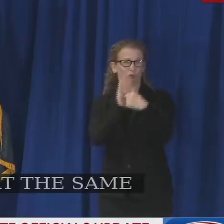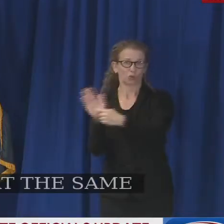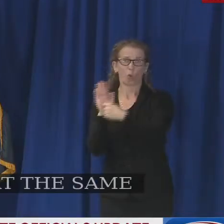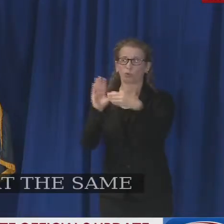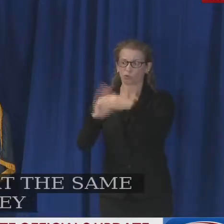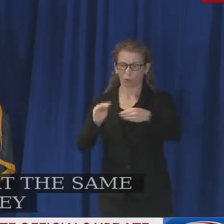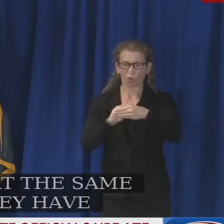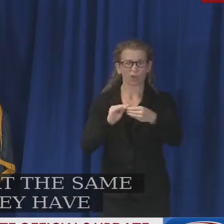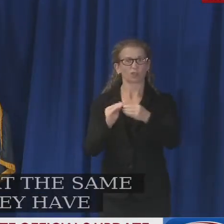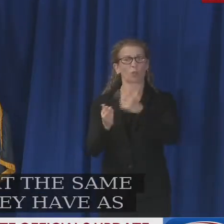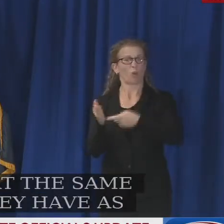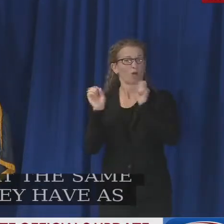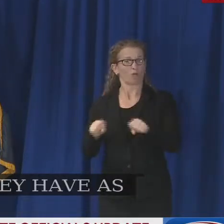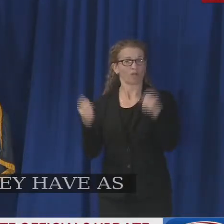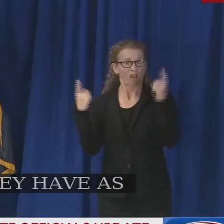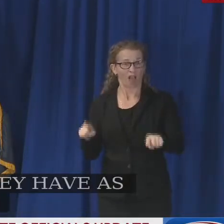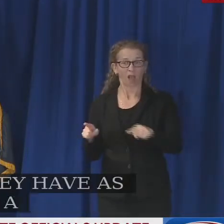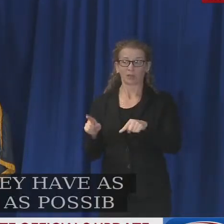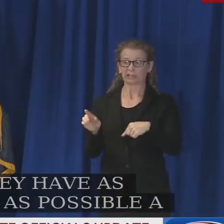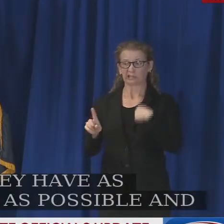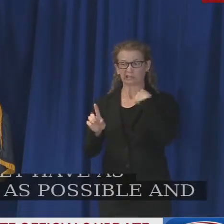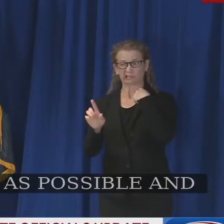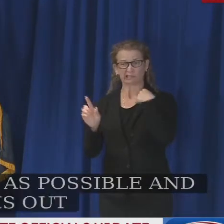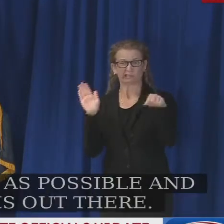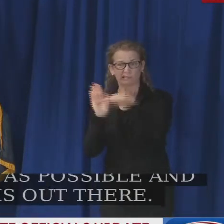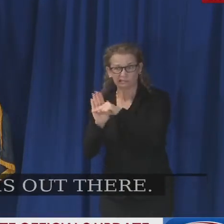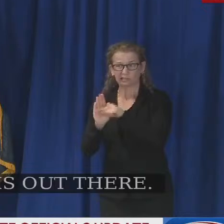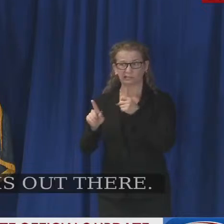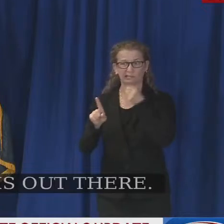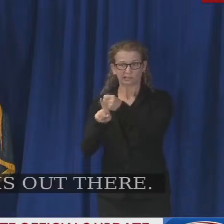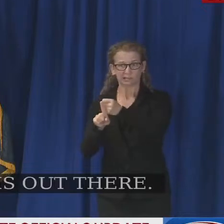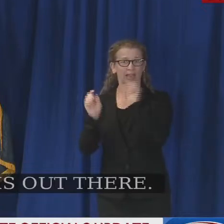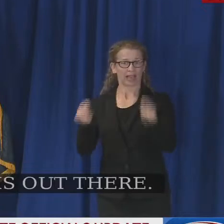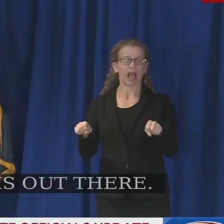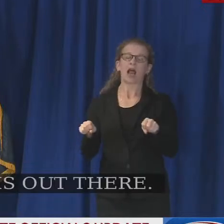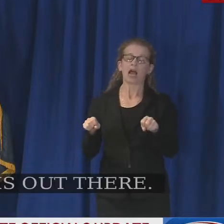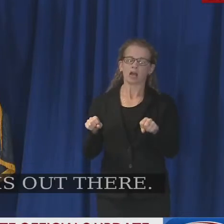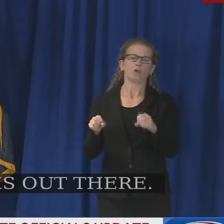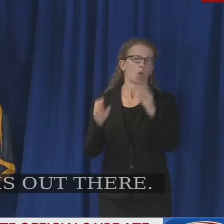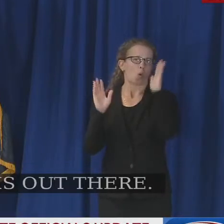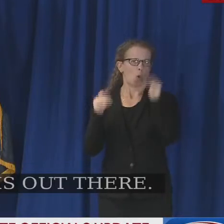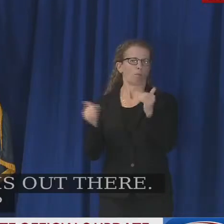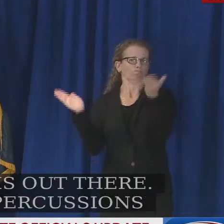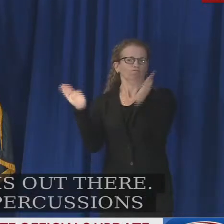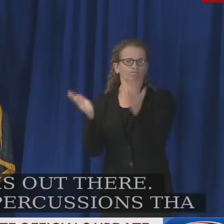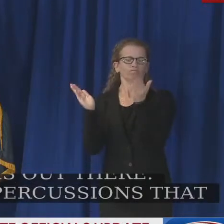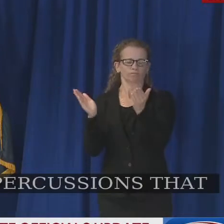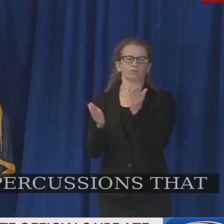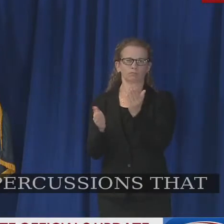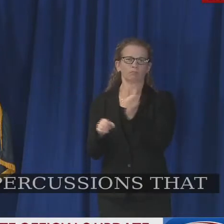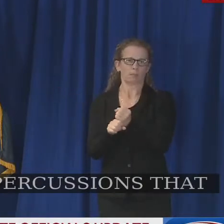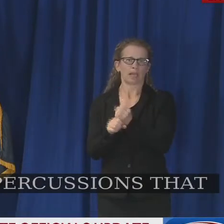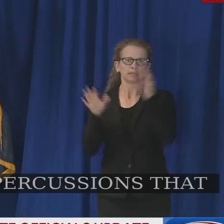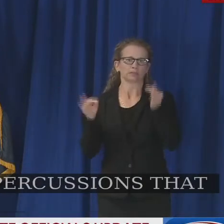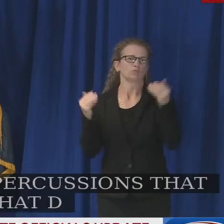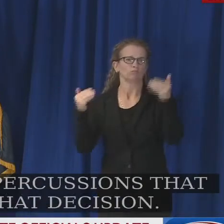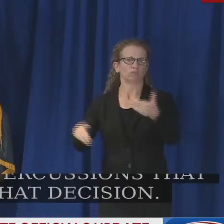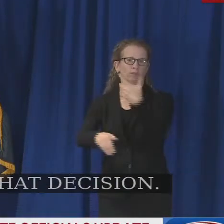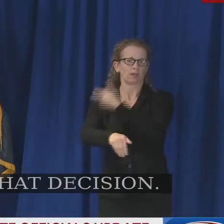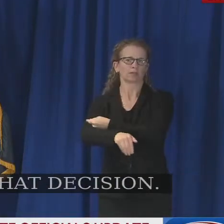the repercussions of that can happen from that decision. It's very, very serious, and hopefully they can make the best choice for themselves and their community.